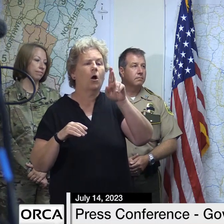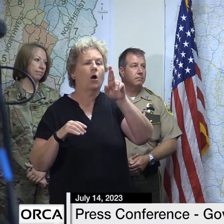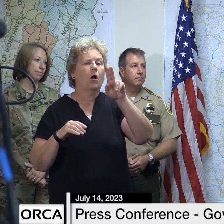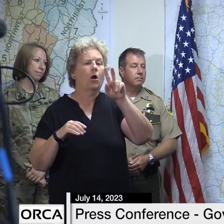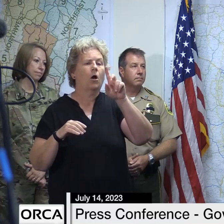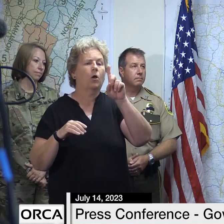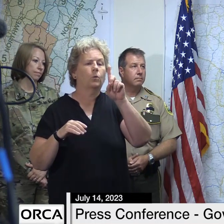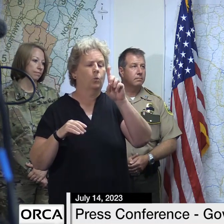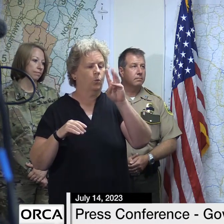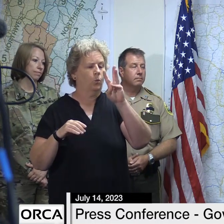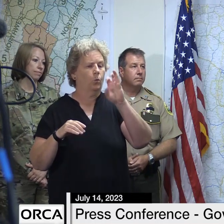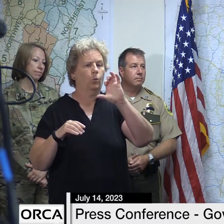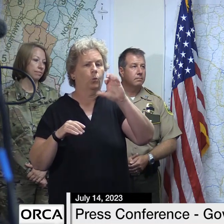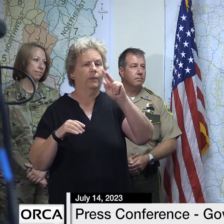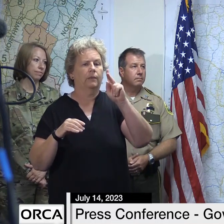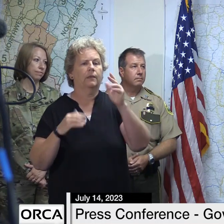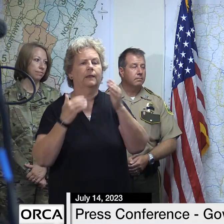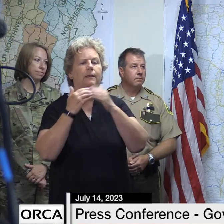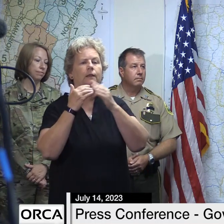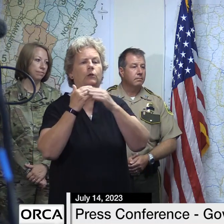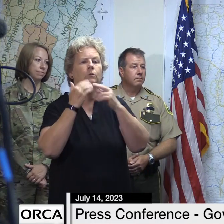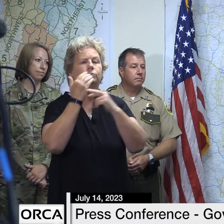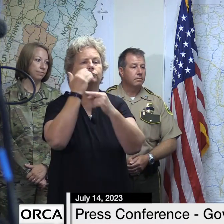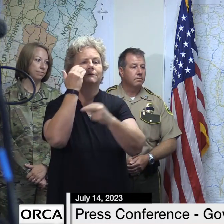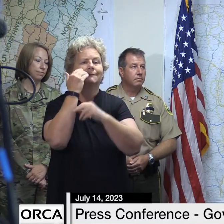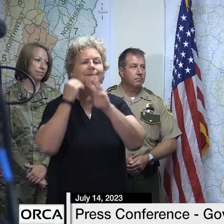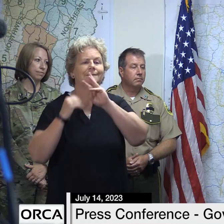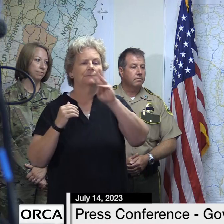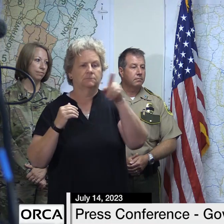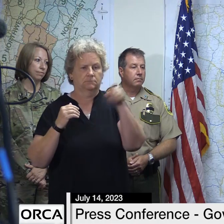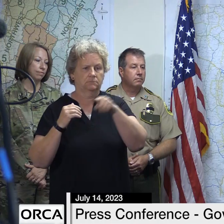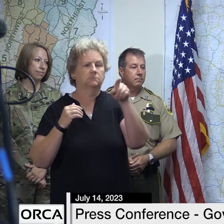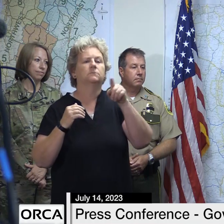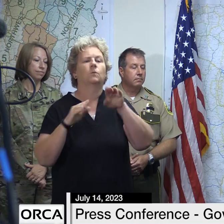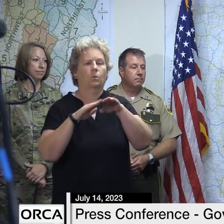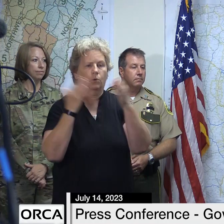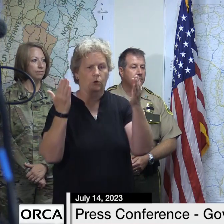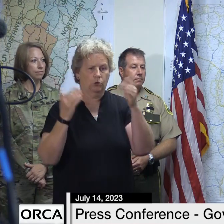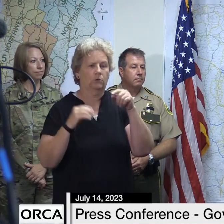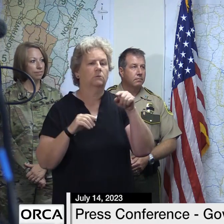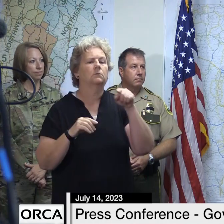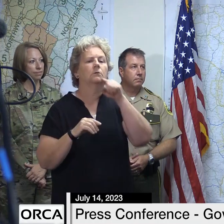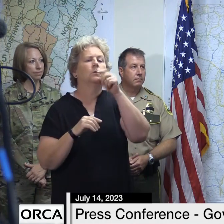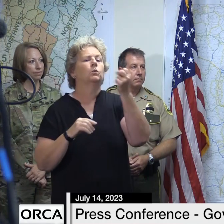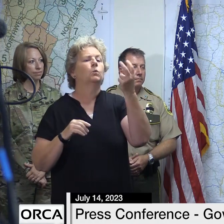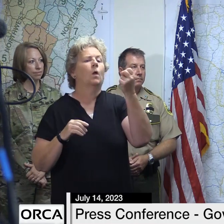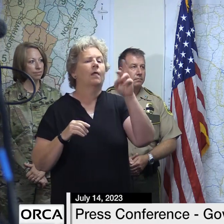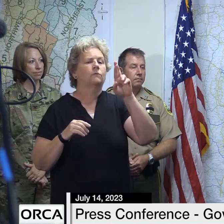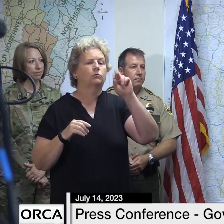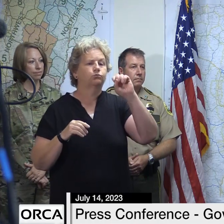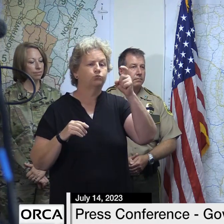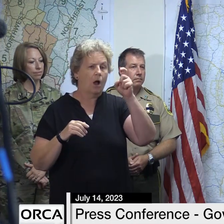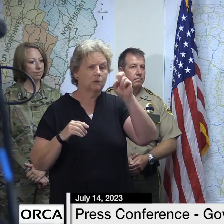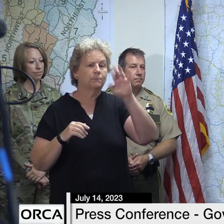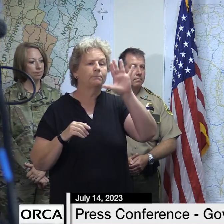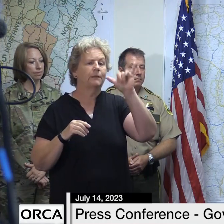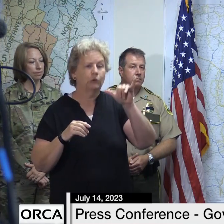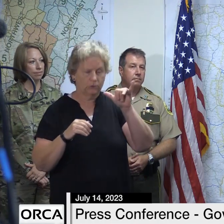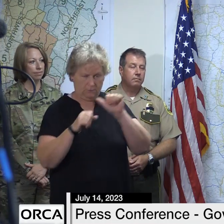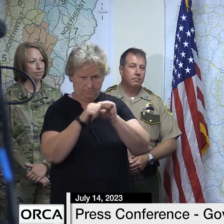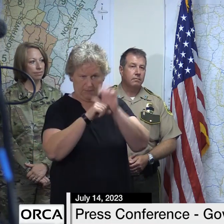lane. Vermont 12 in Roxbury, Warren Mountain Road to Granville Town Line has been